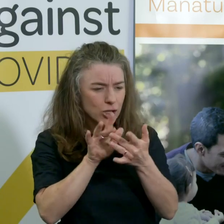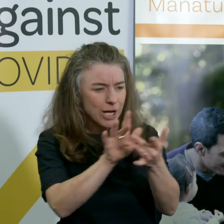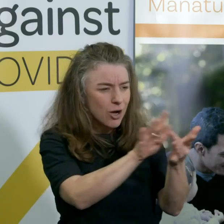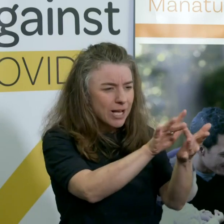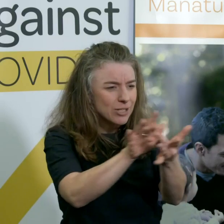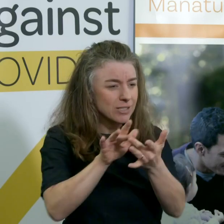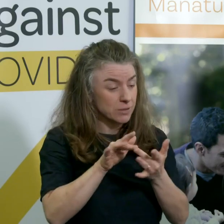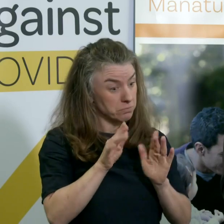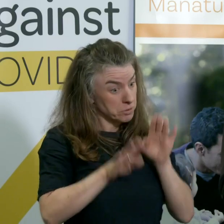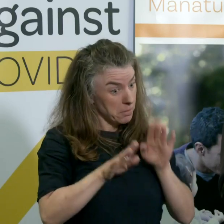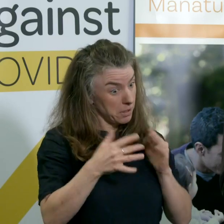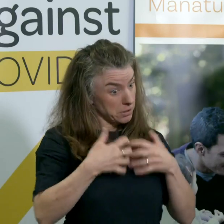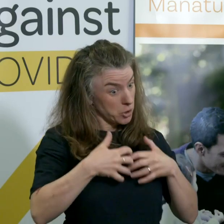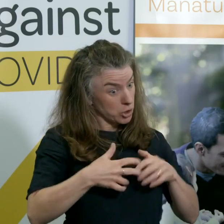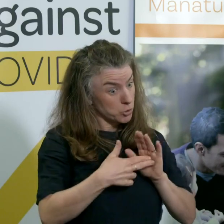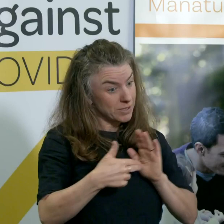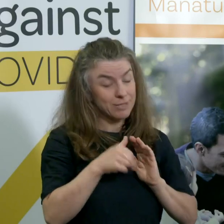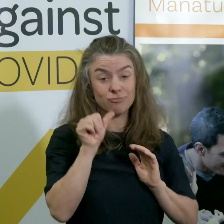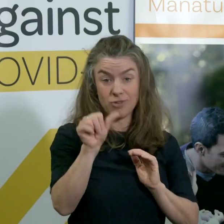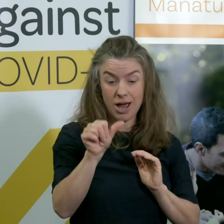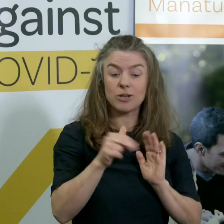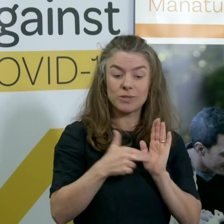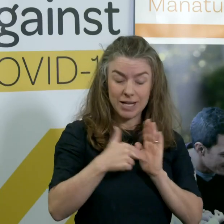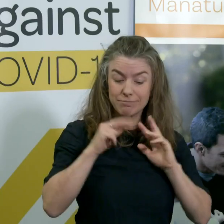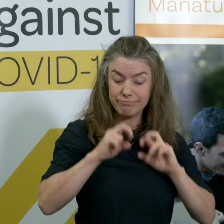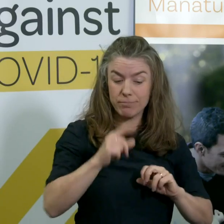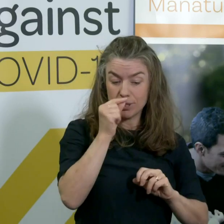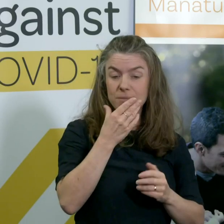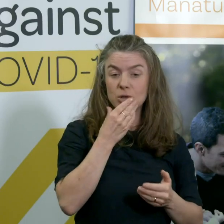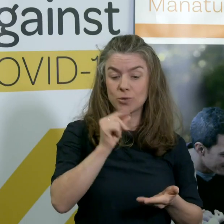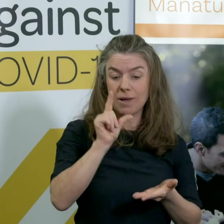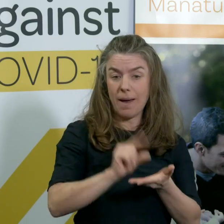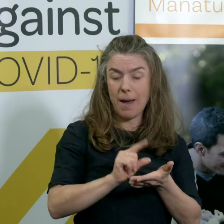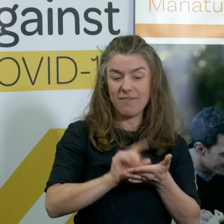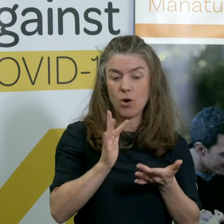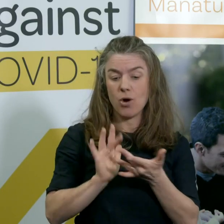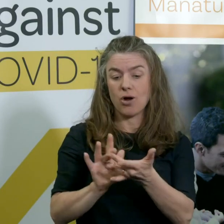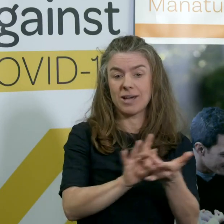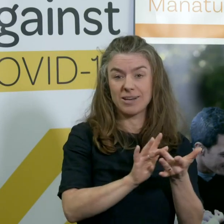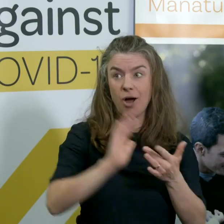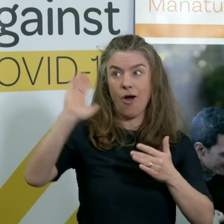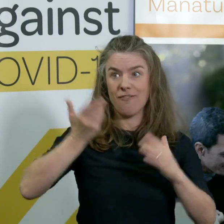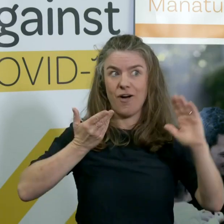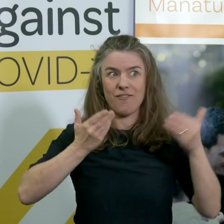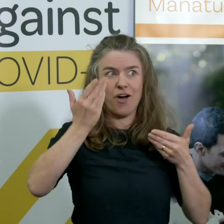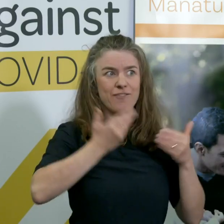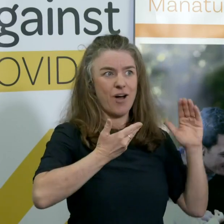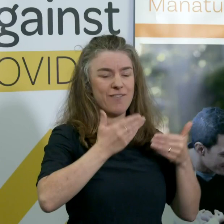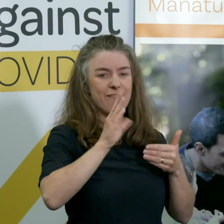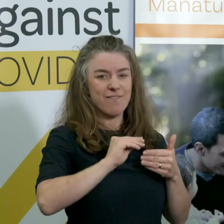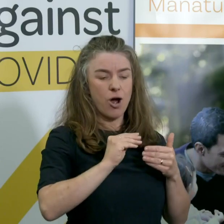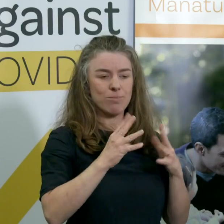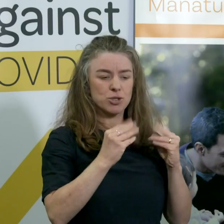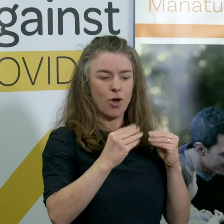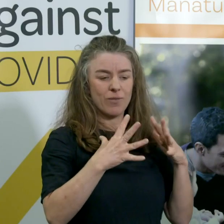we're looking at similar technology here? We are, and what I can say is we've had a multitude of offers from developers, both